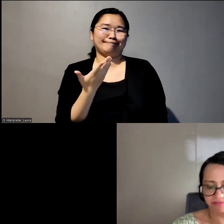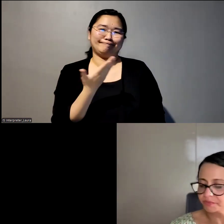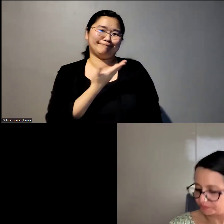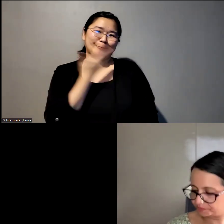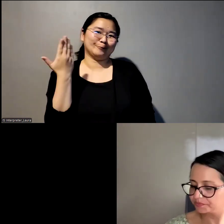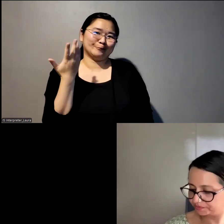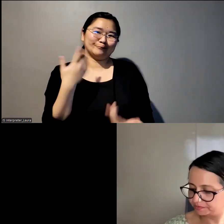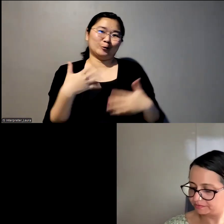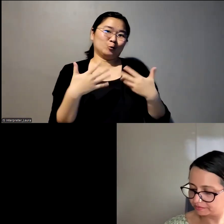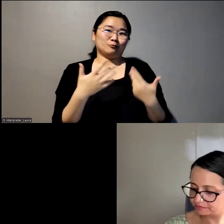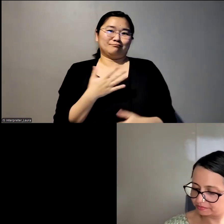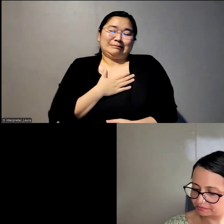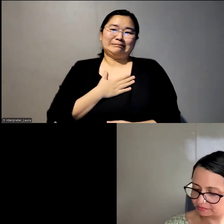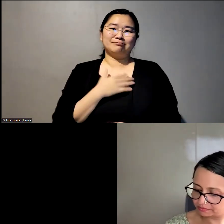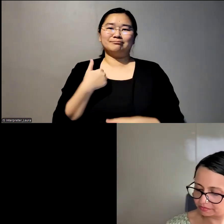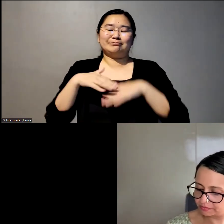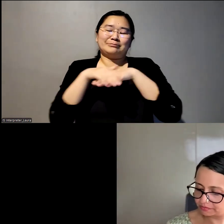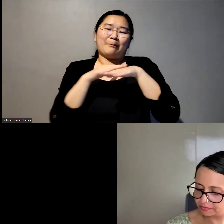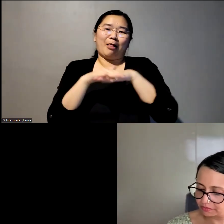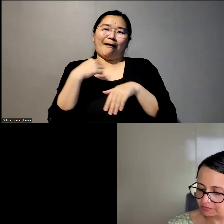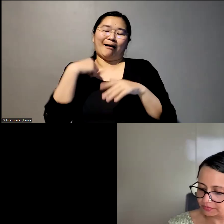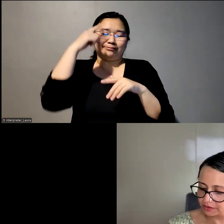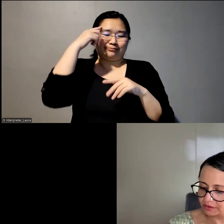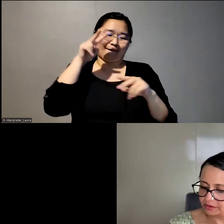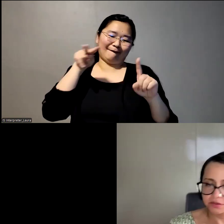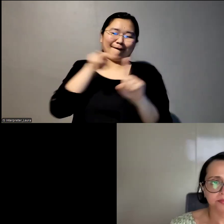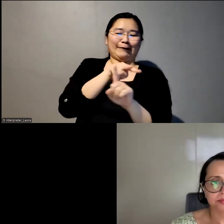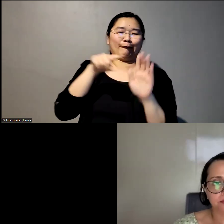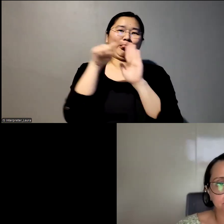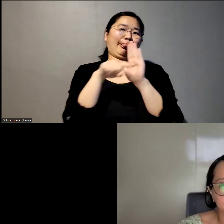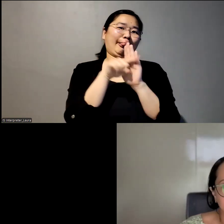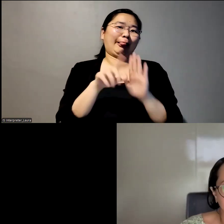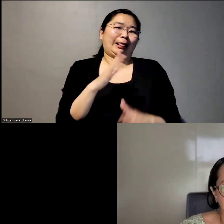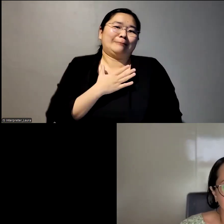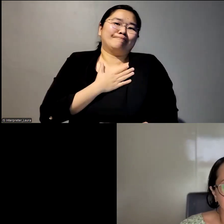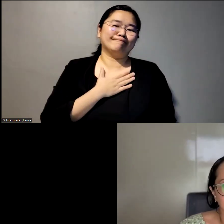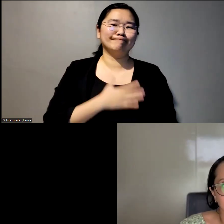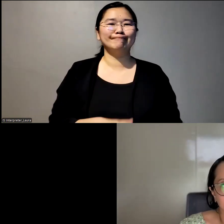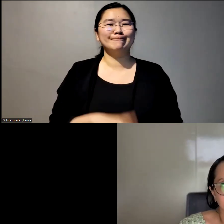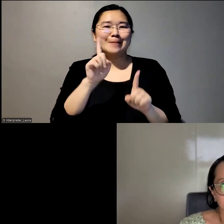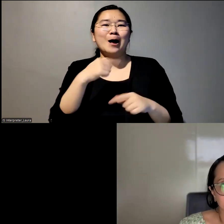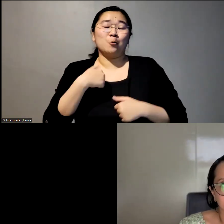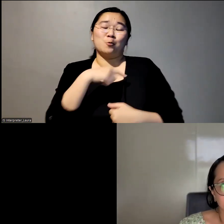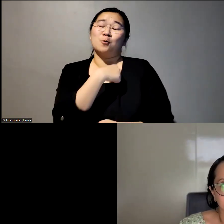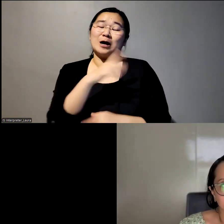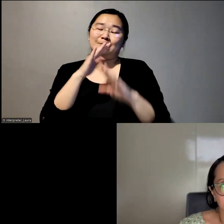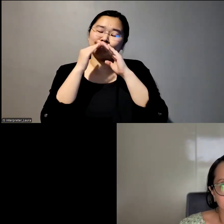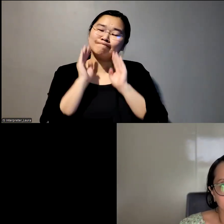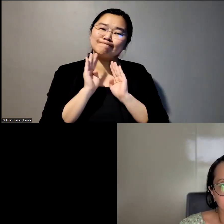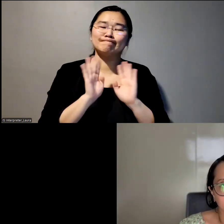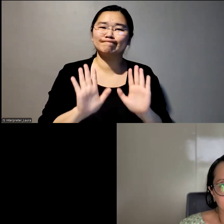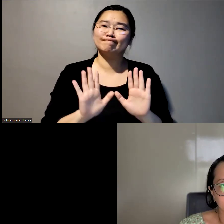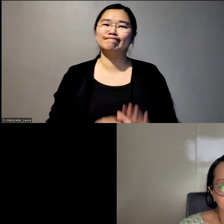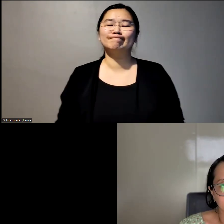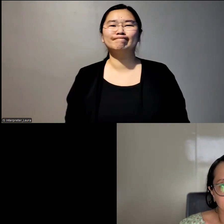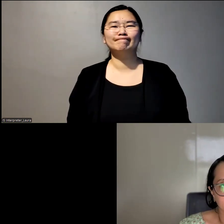frustrated about what is happening in the third year into the war, and with